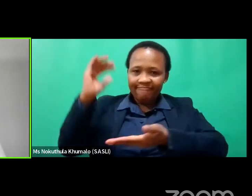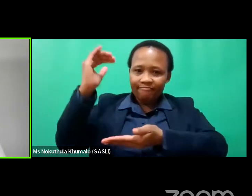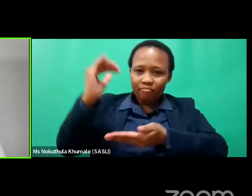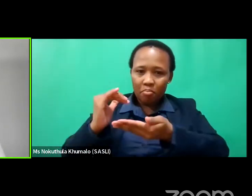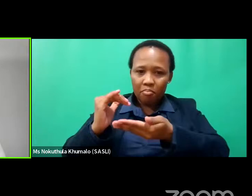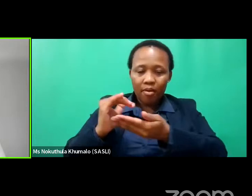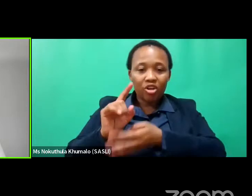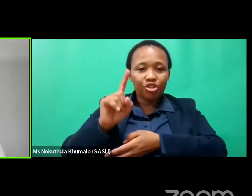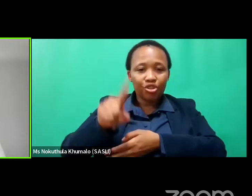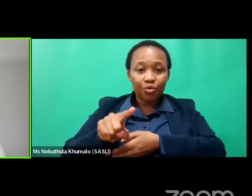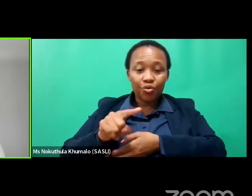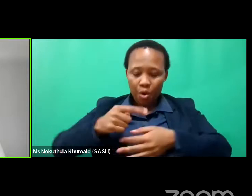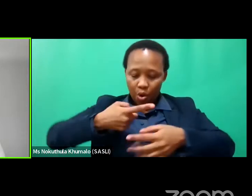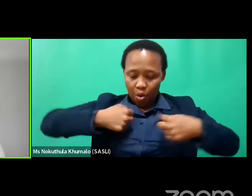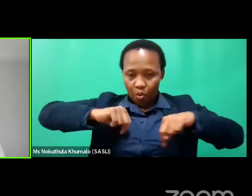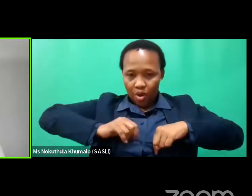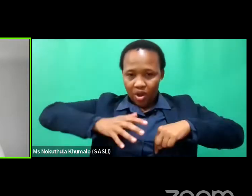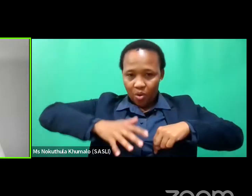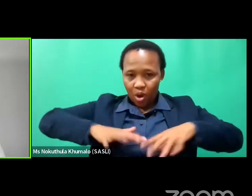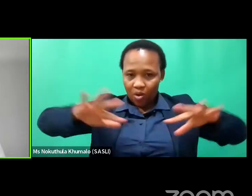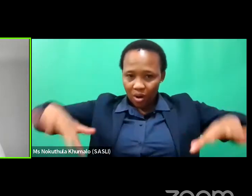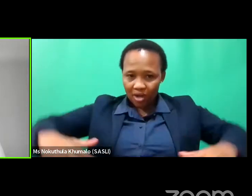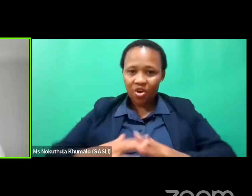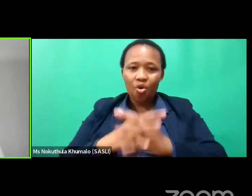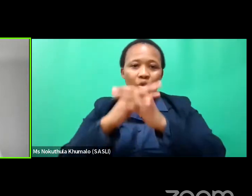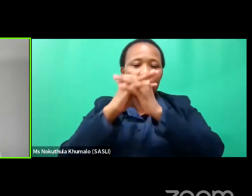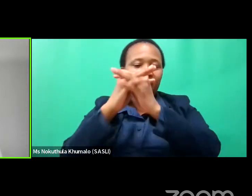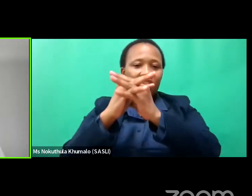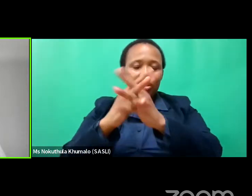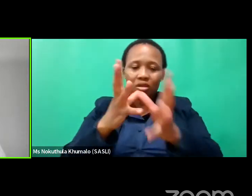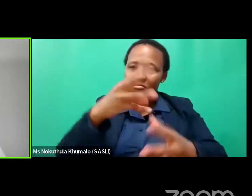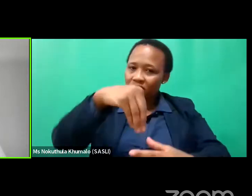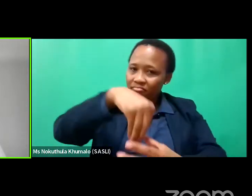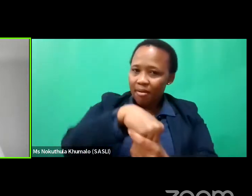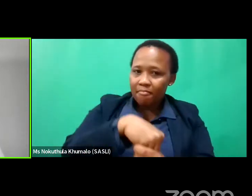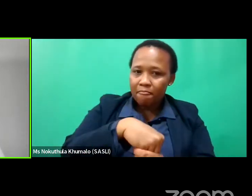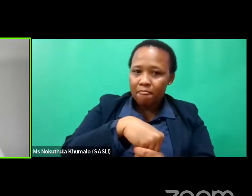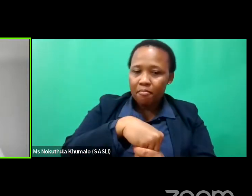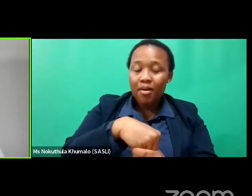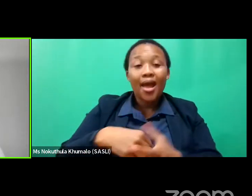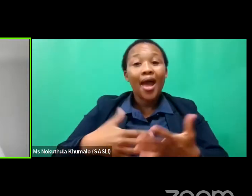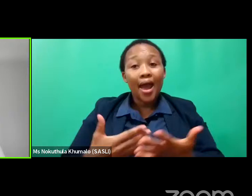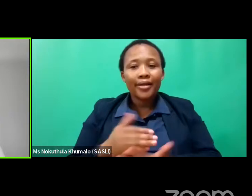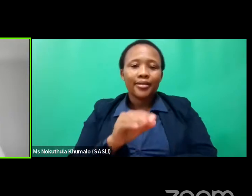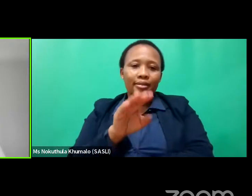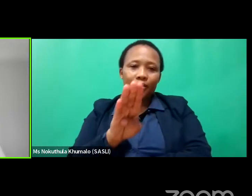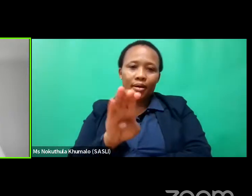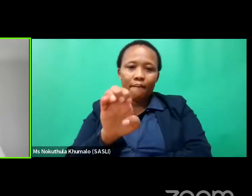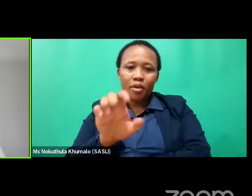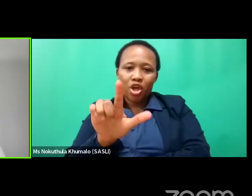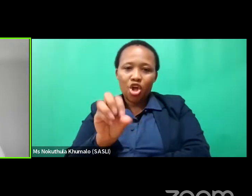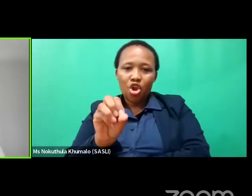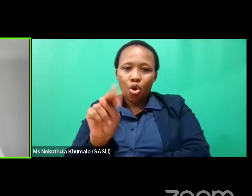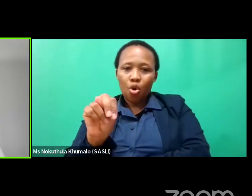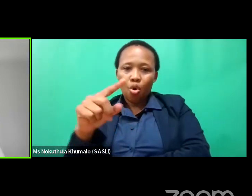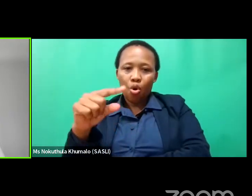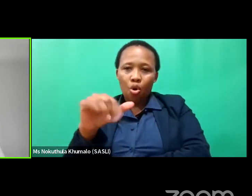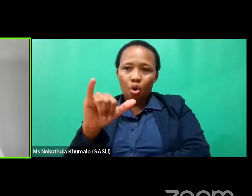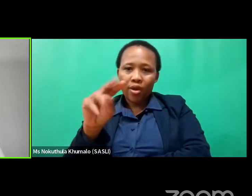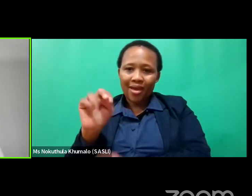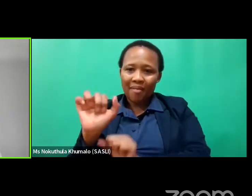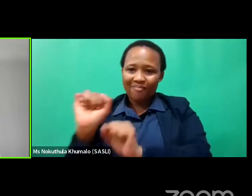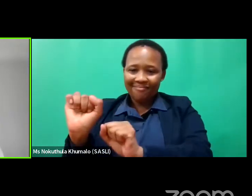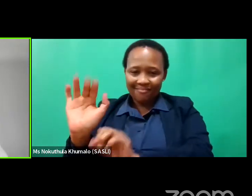cohesion, inclusivity, and belonging. We are privileged actually to